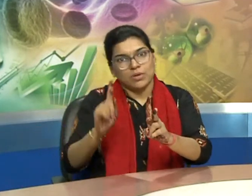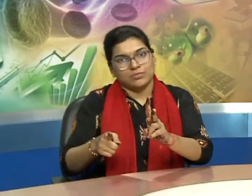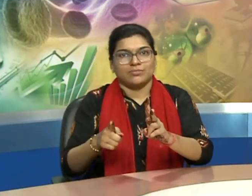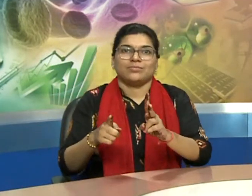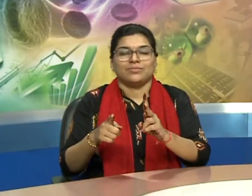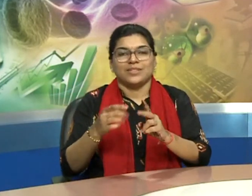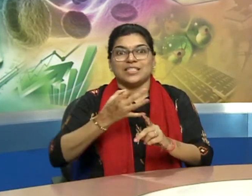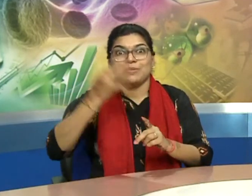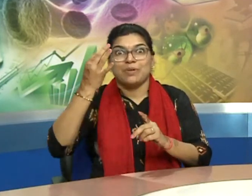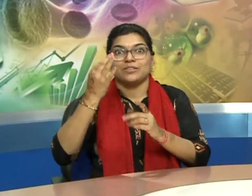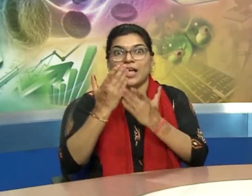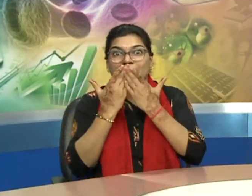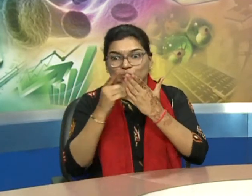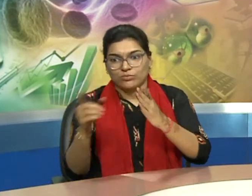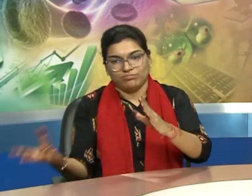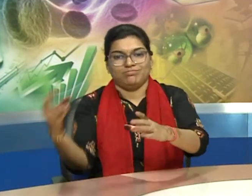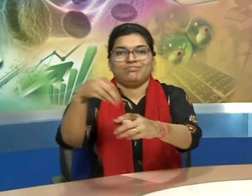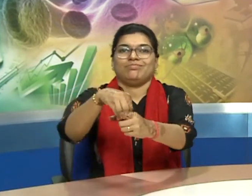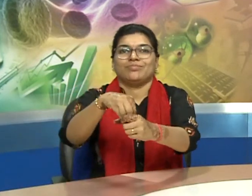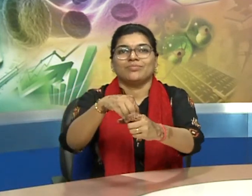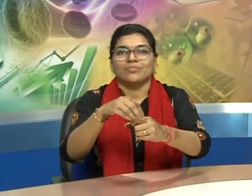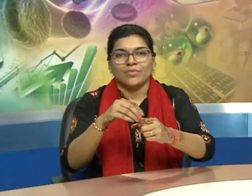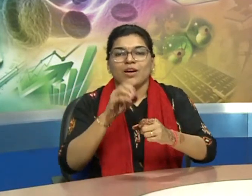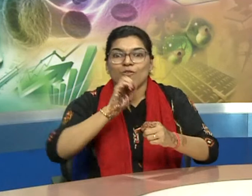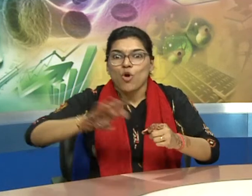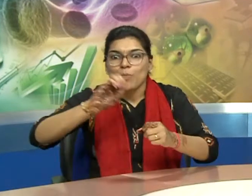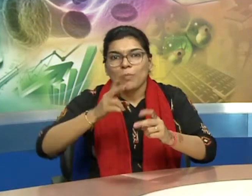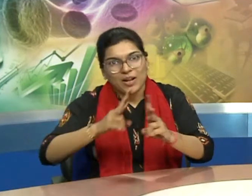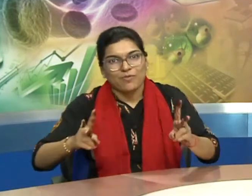government department, or even an educational institution.